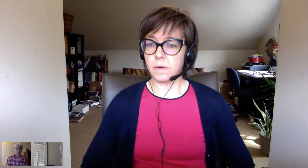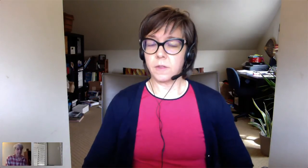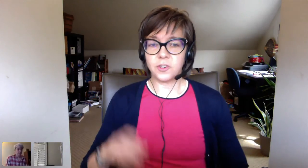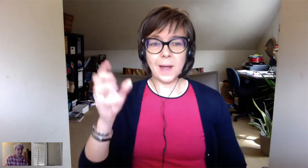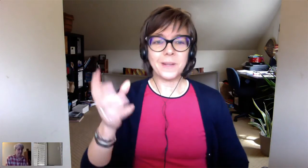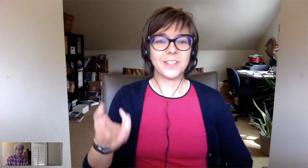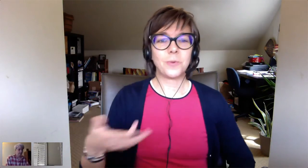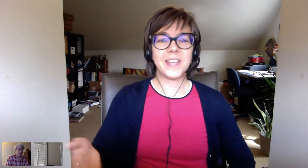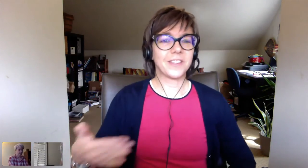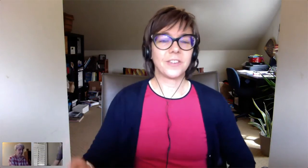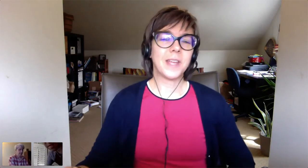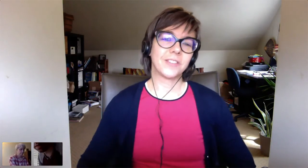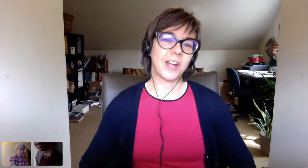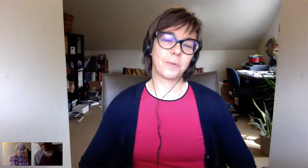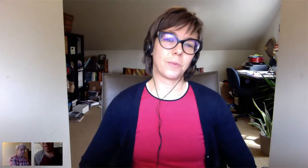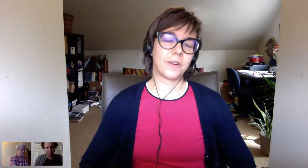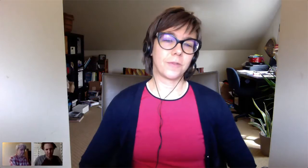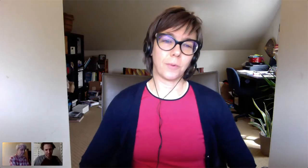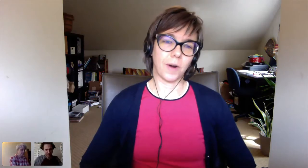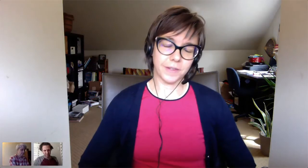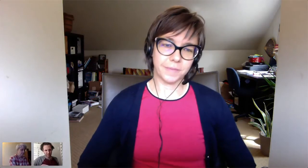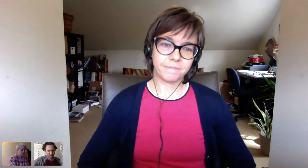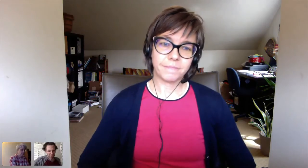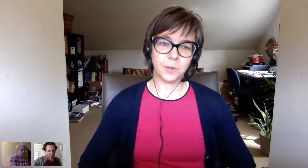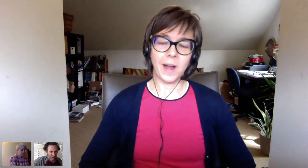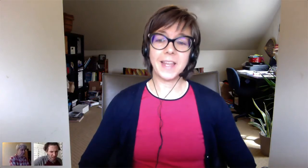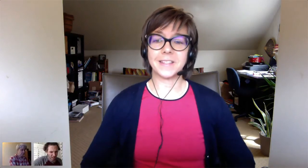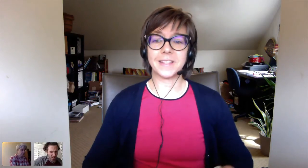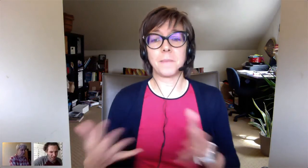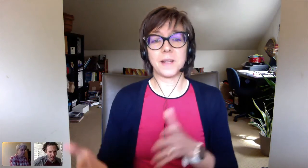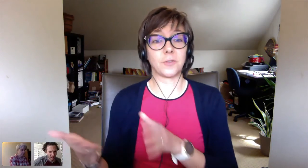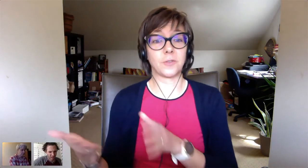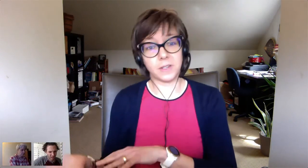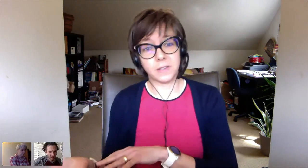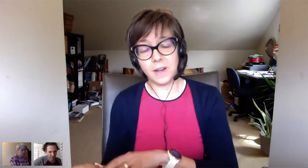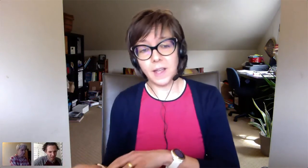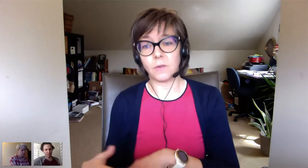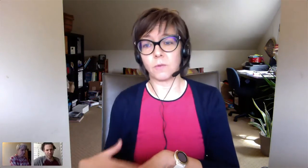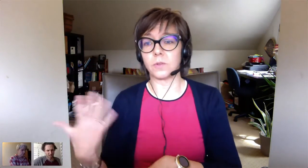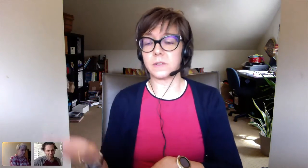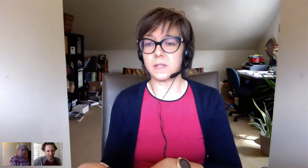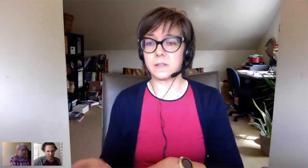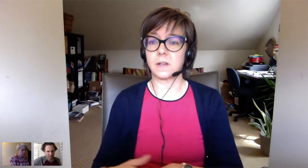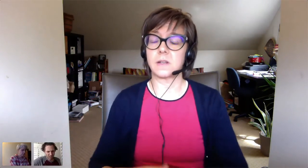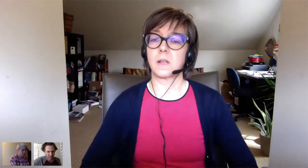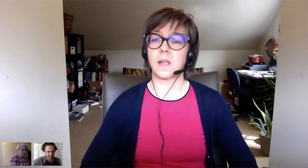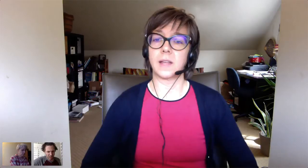The chat message, you can't chat with one another privately. So I can't send a message only to Lynette or only to Lisa, and Lisa